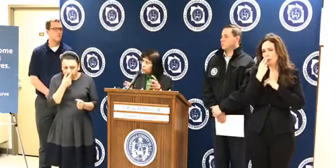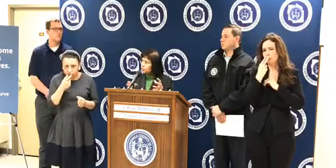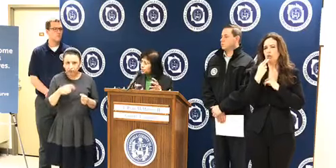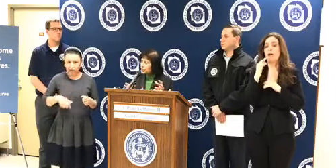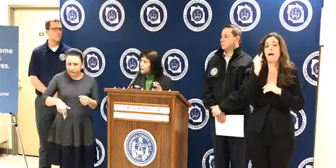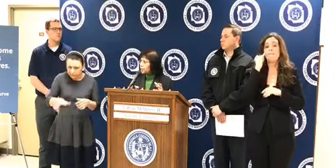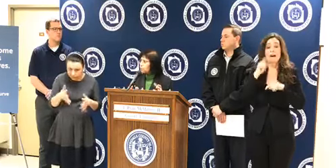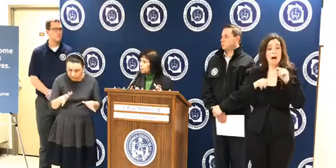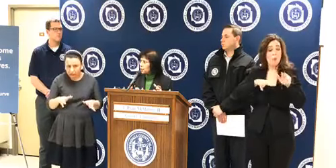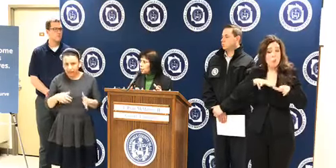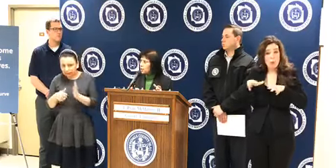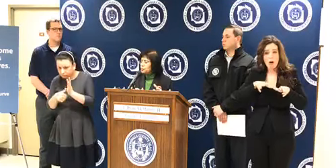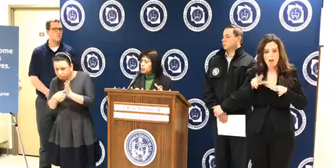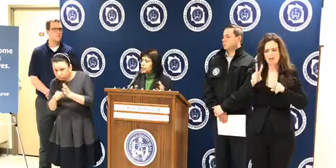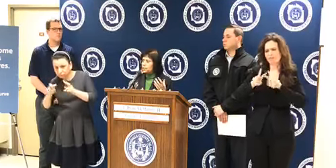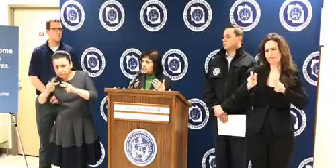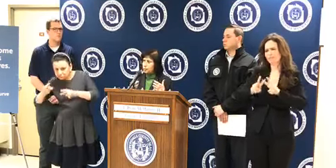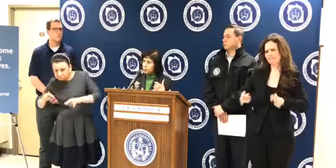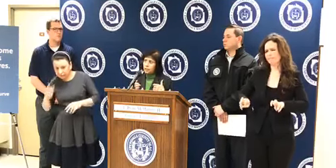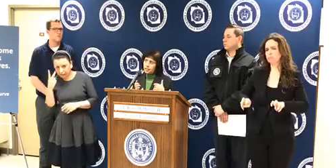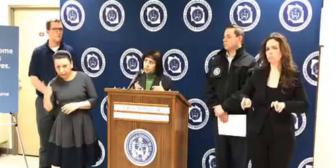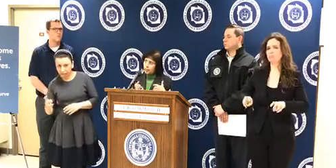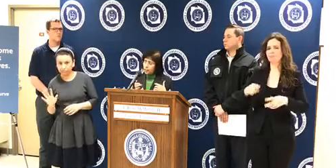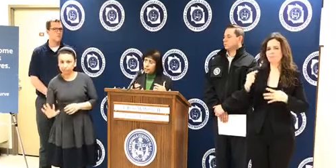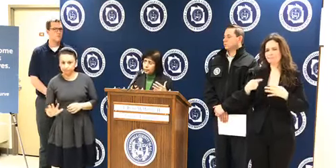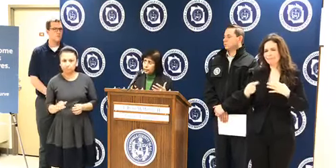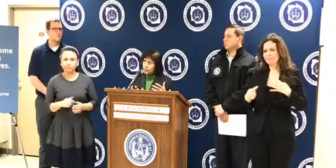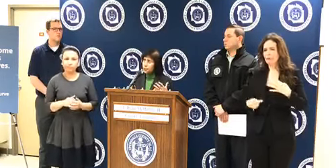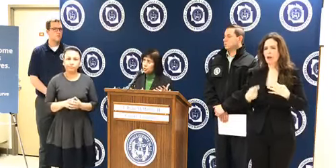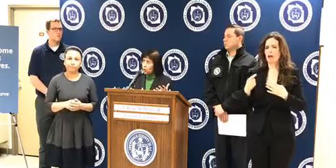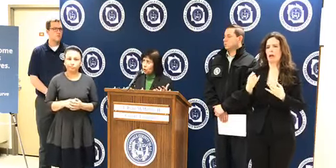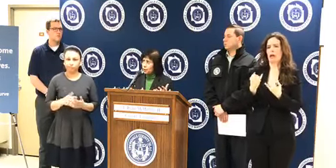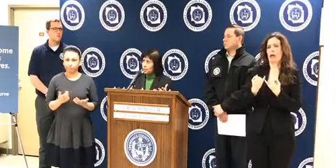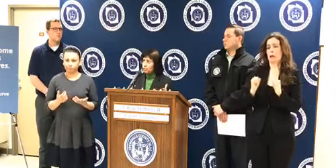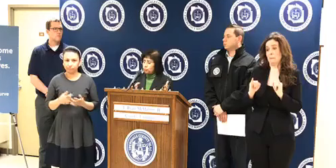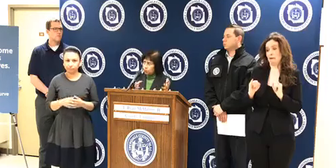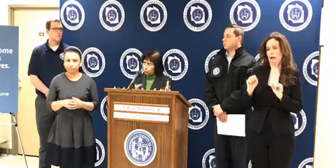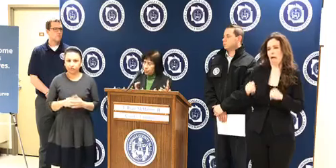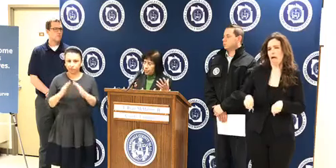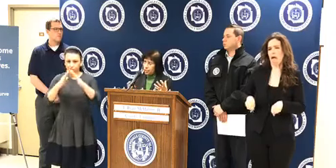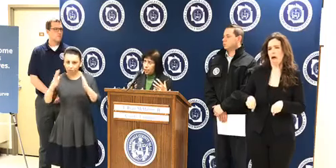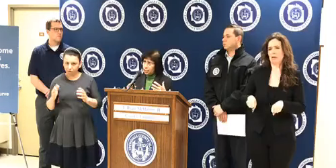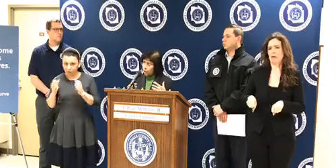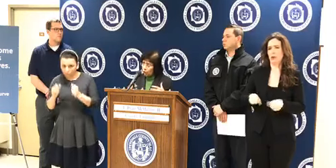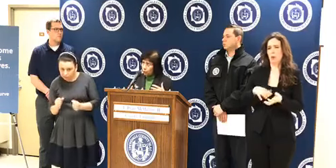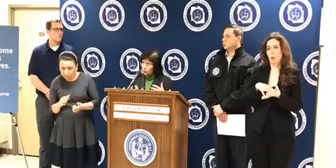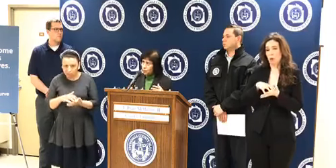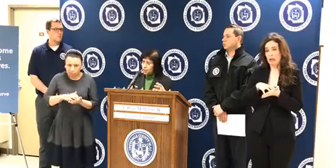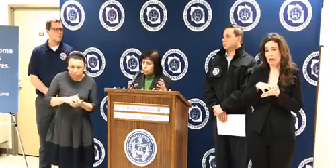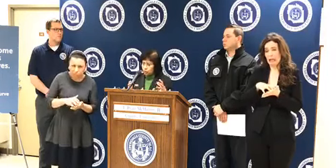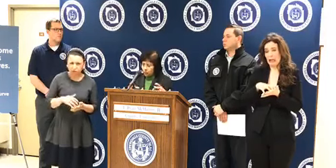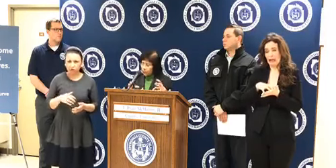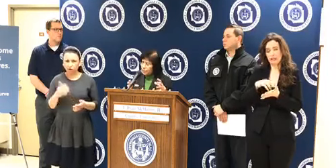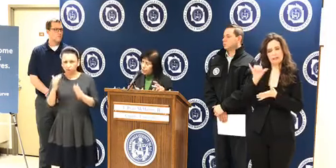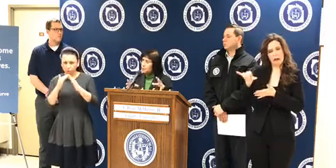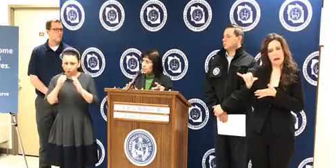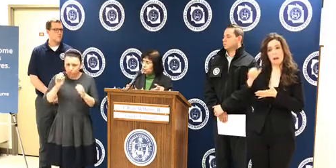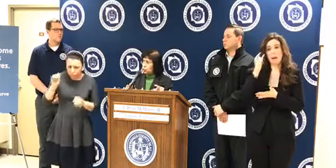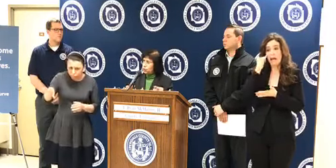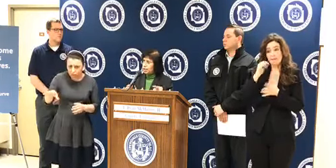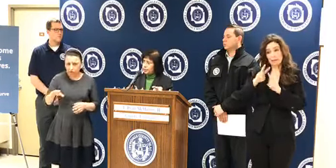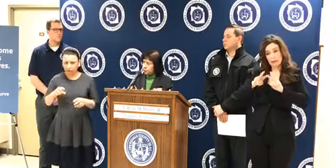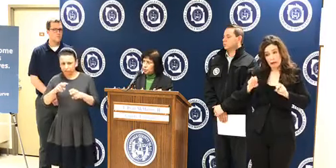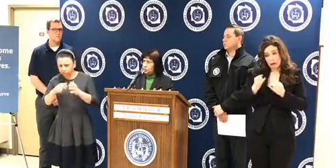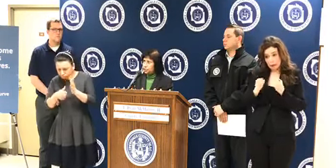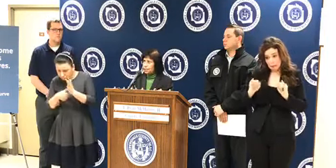some of those things are very important because these people are independently living in their own home. So before they can get home, you really need to make